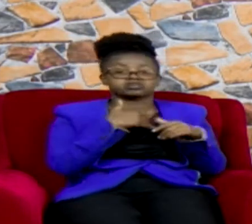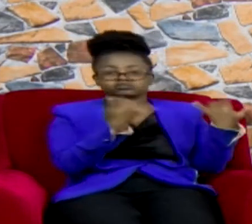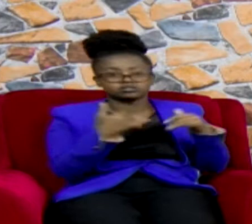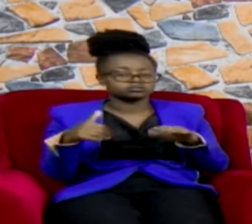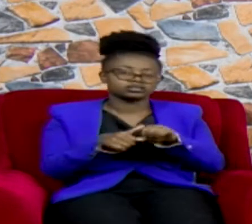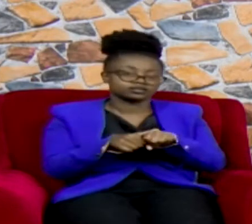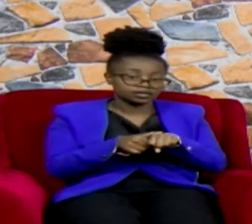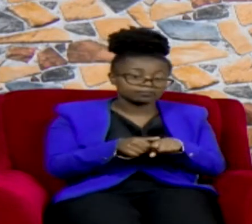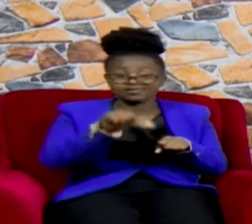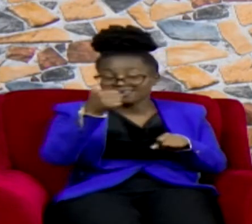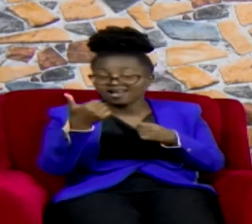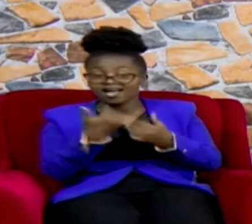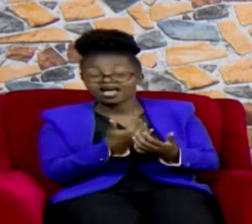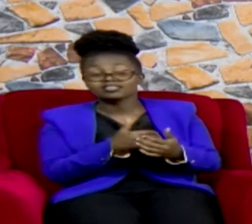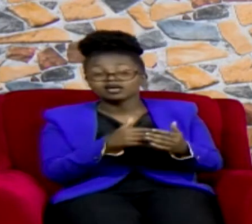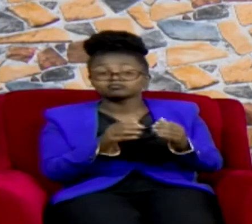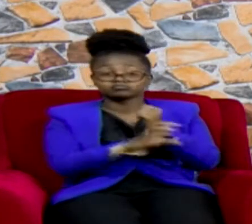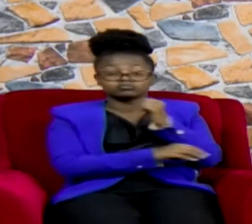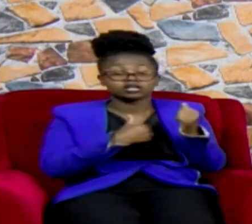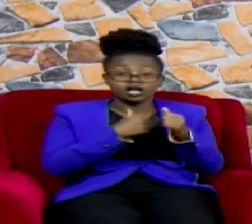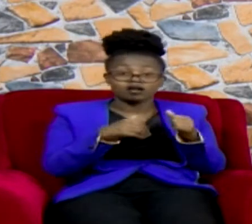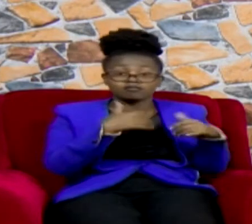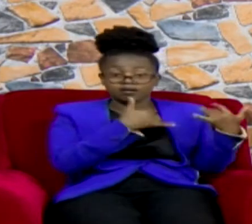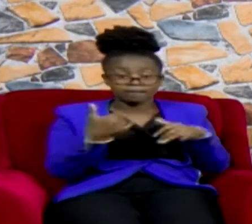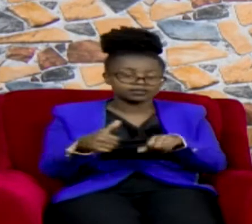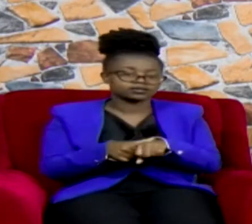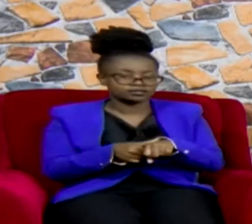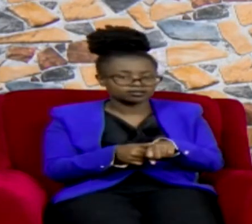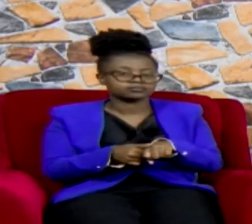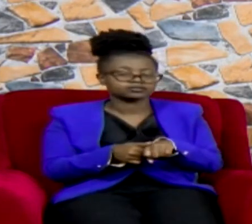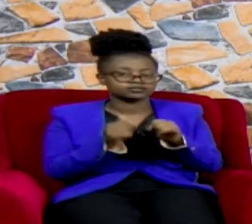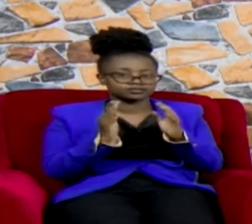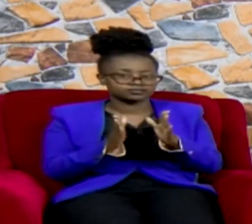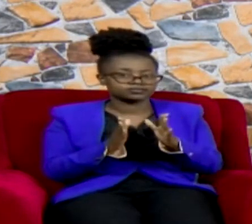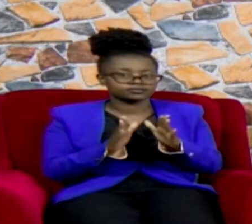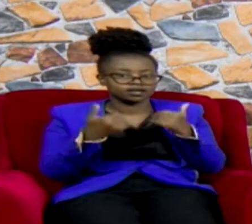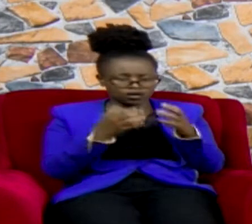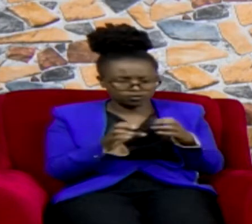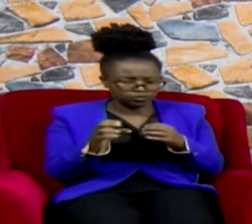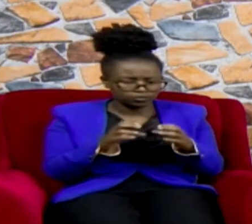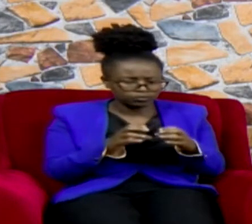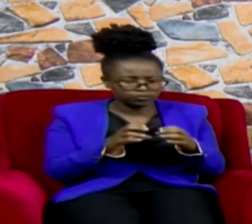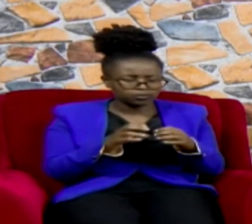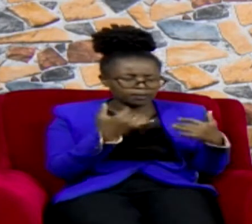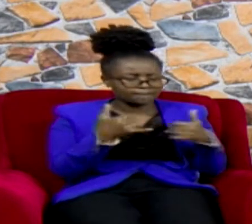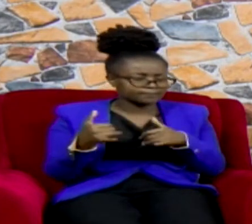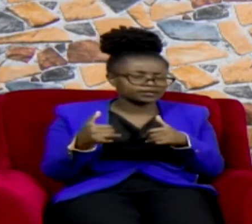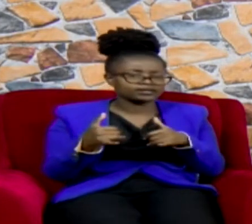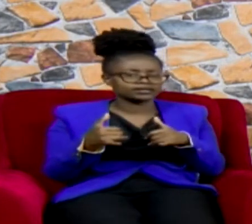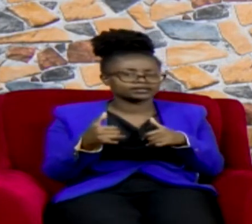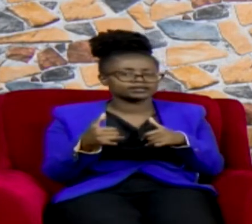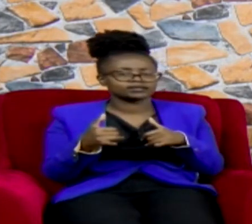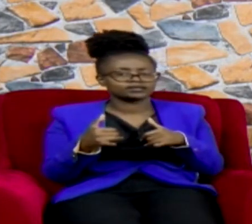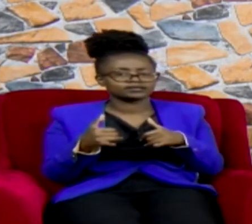therapist. But in another country we have the play therapist. Oh, there's a therapist for play? Yes. What do you do? They Like support. playing is supposed to be automatic.